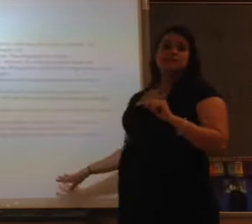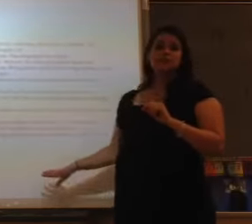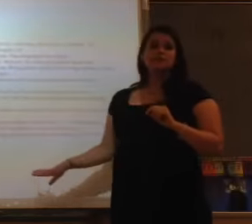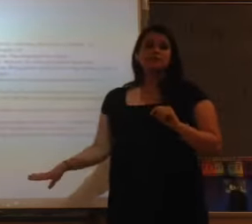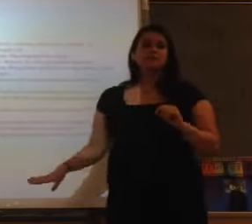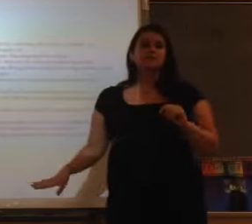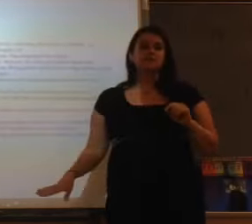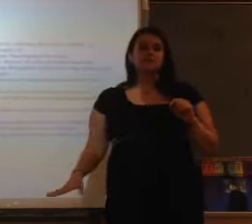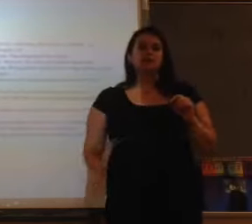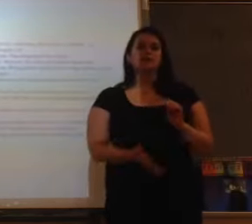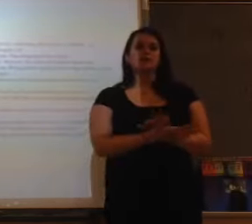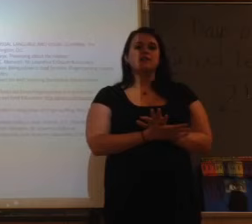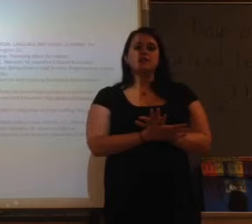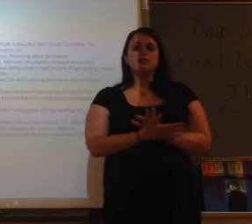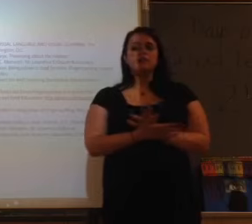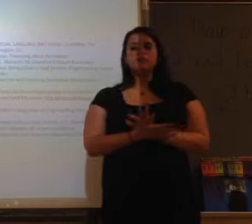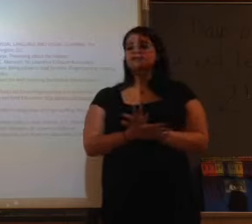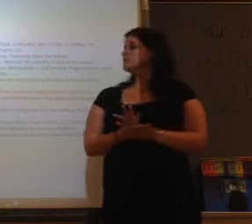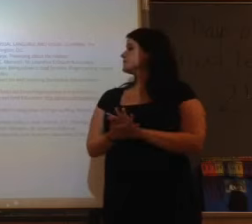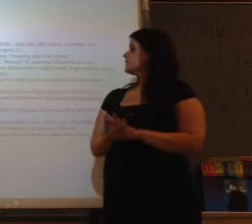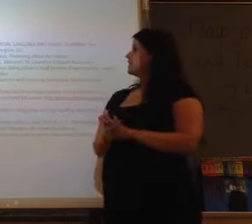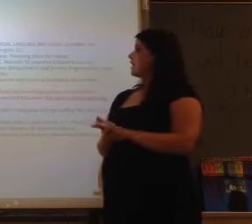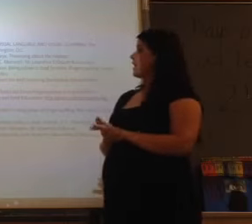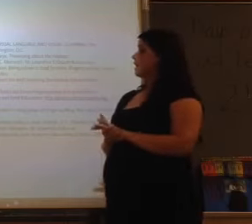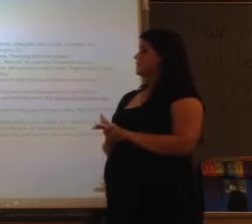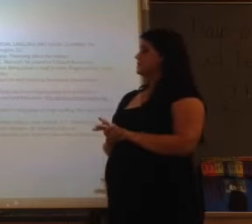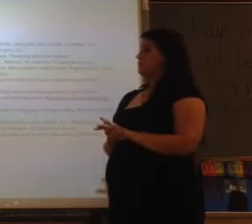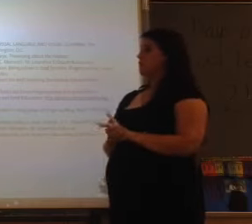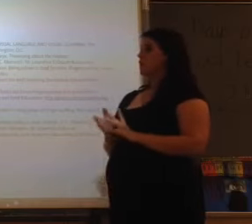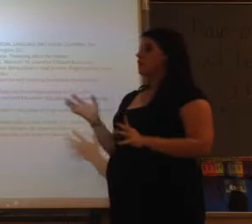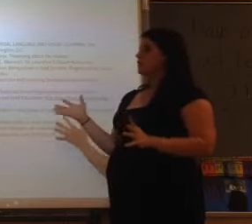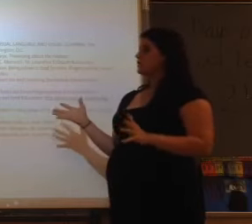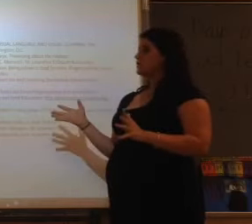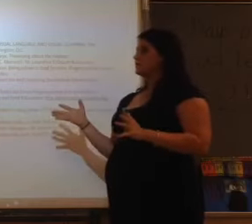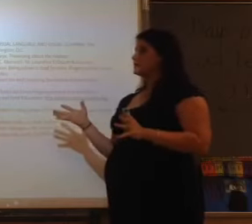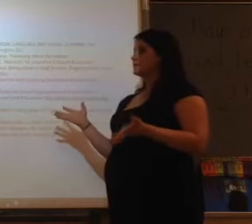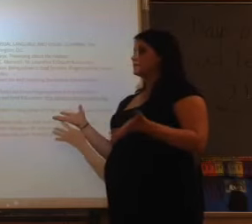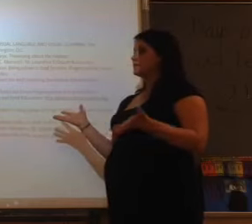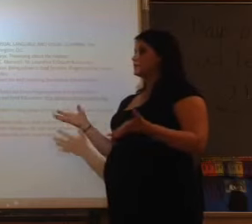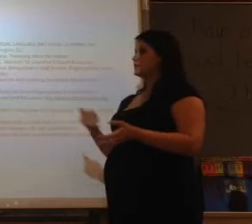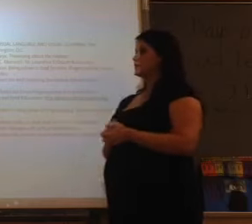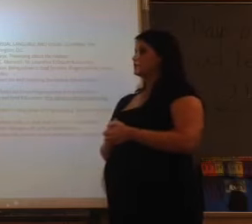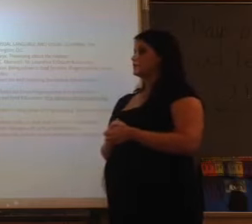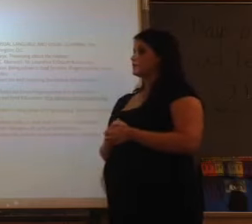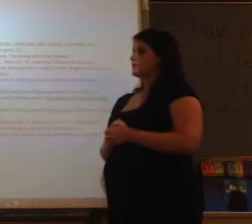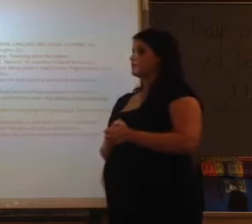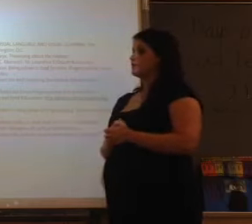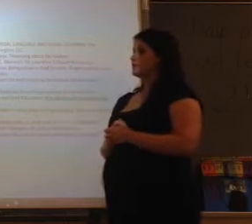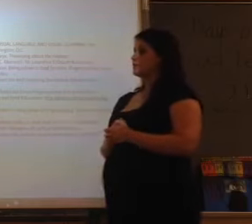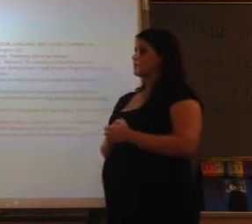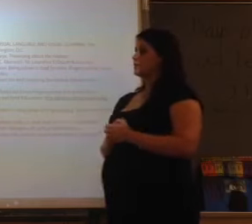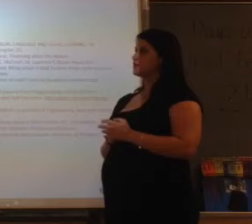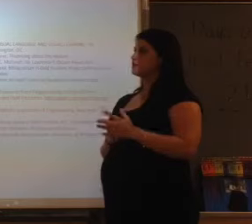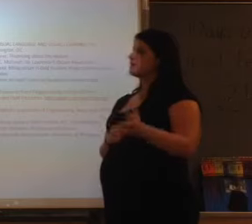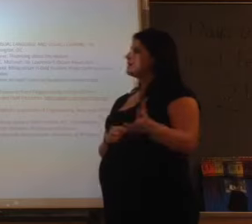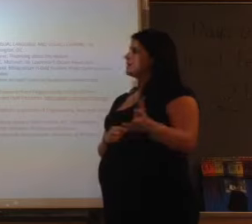some references if you want to check out any articles. All of these researchers and interpreters,